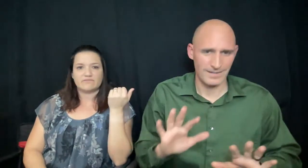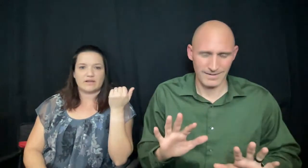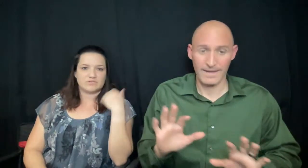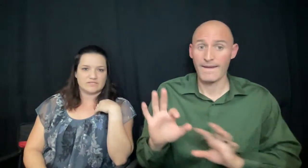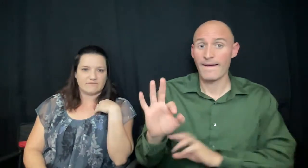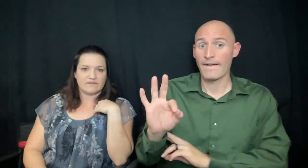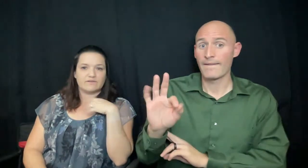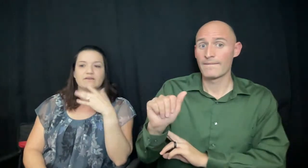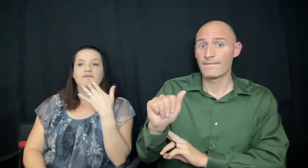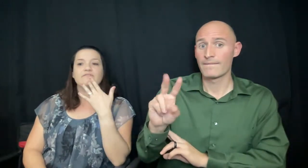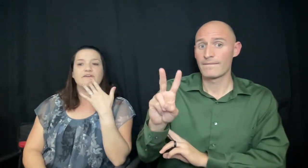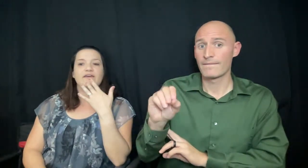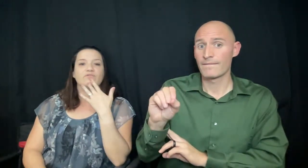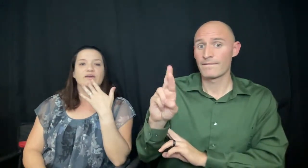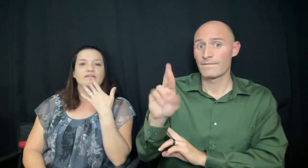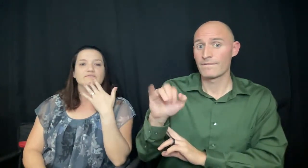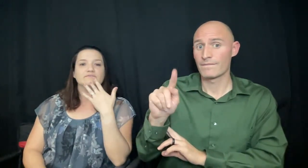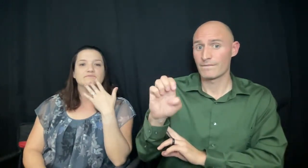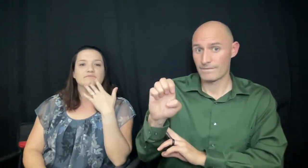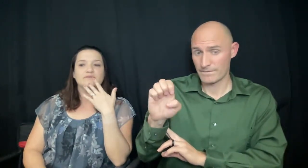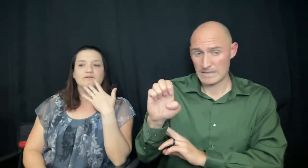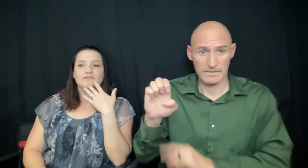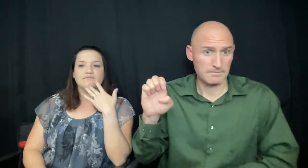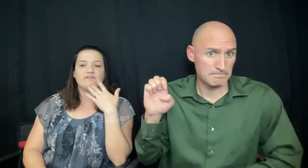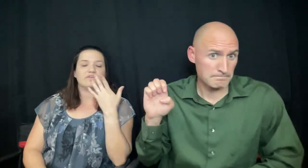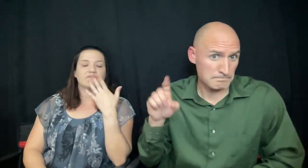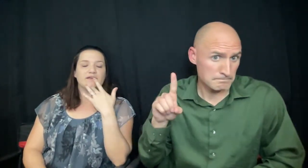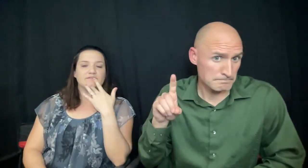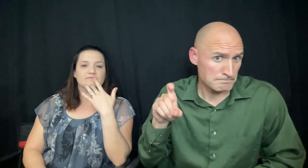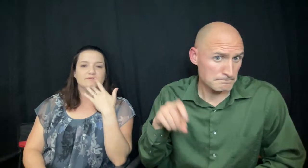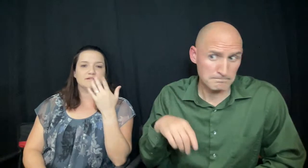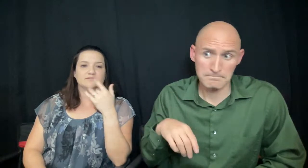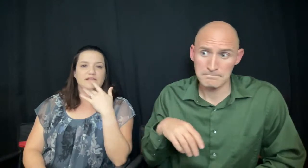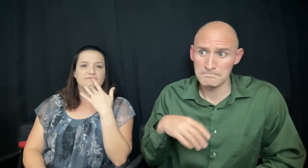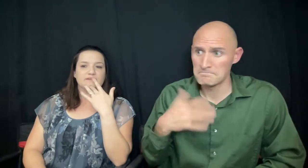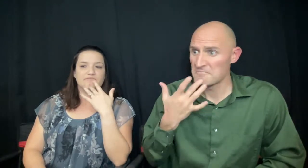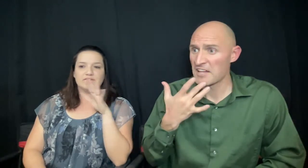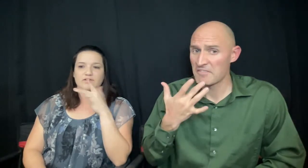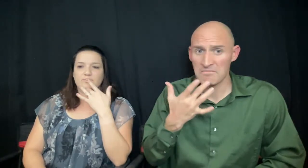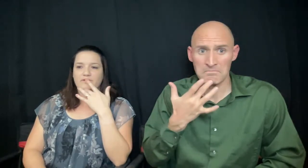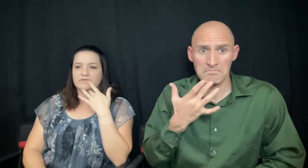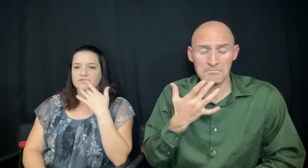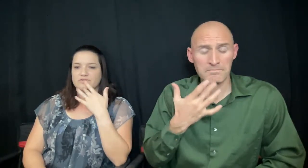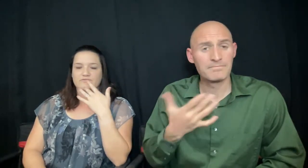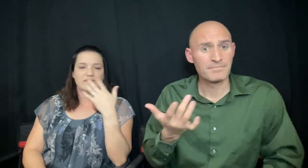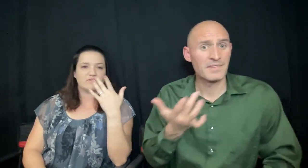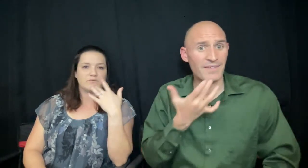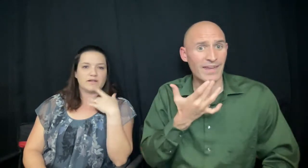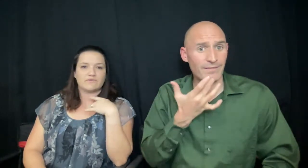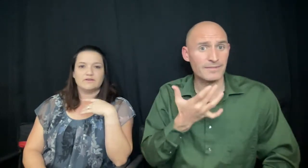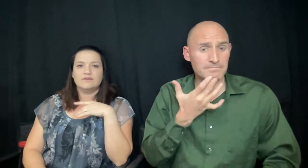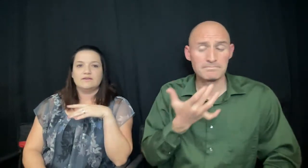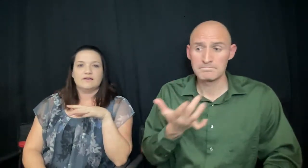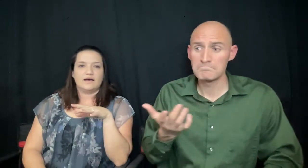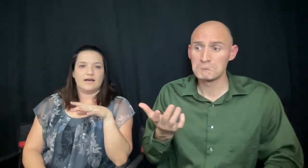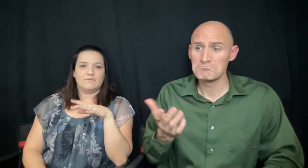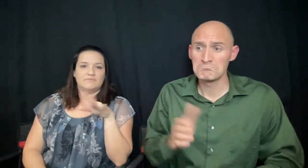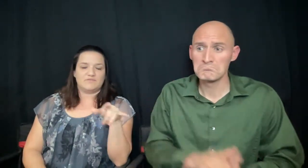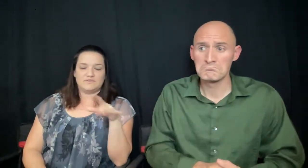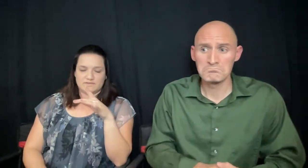How would you sign favorite? Favorite, right? We all do that. Favorite, your preference, your favorite, whatever. If